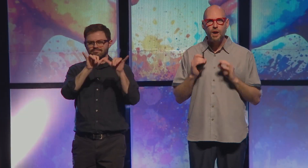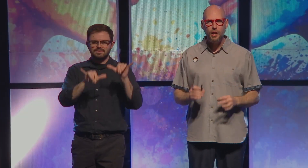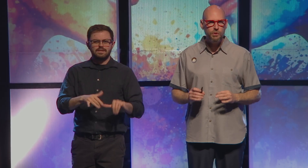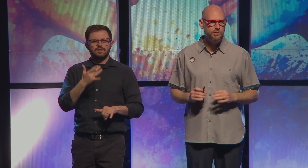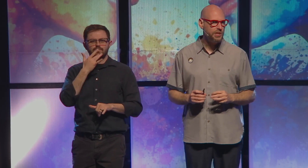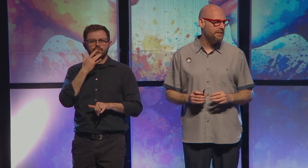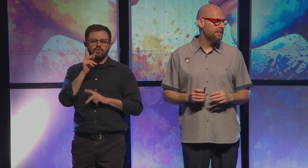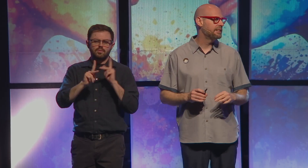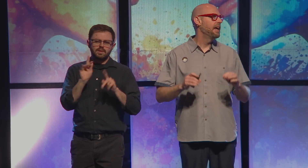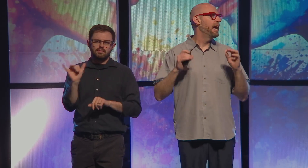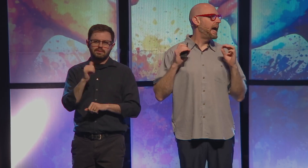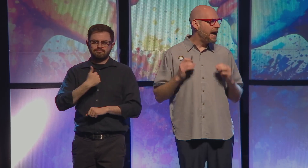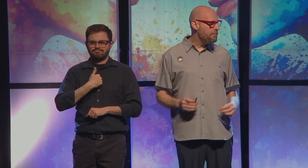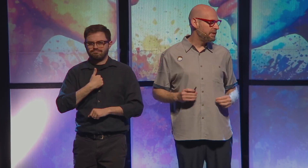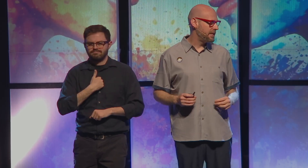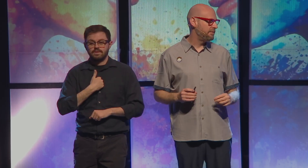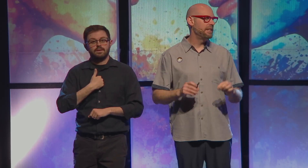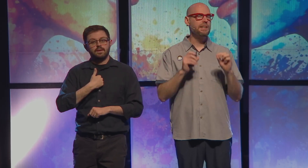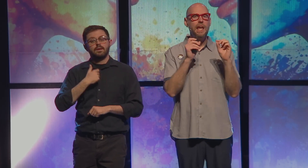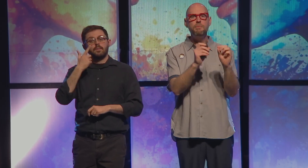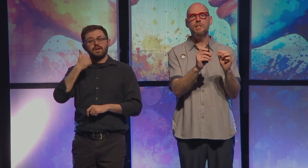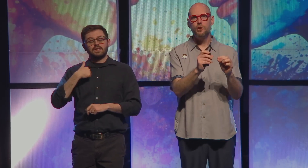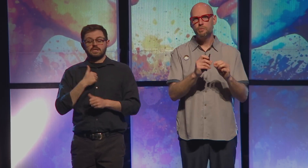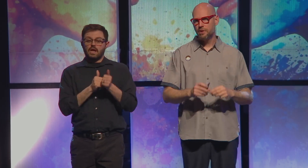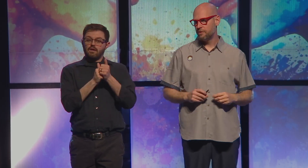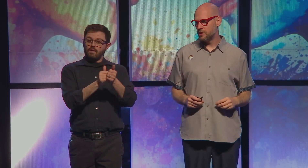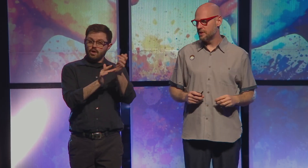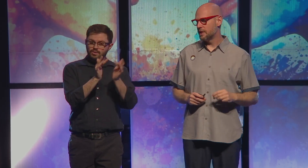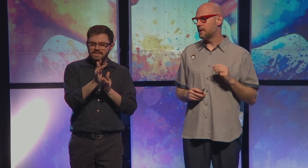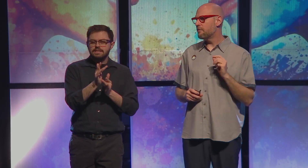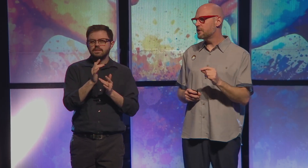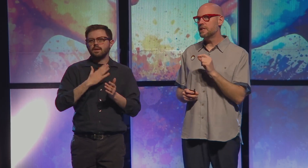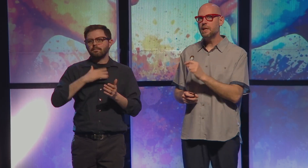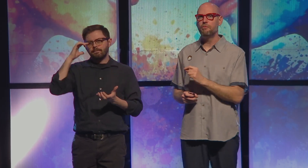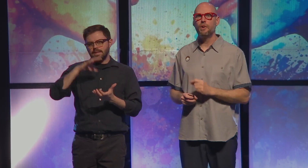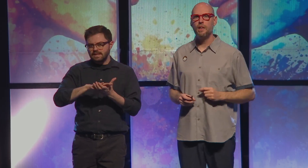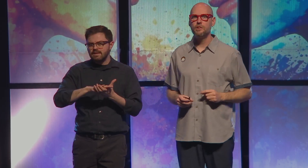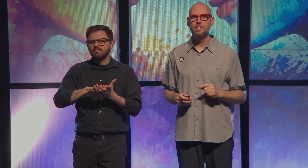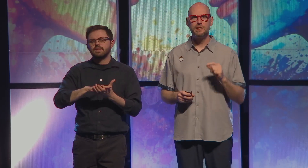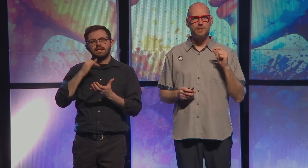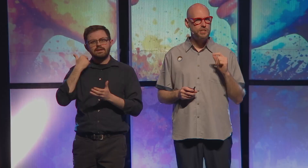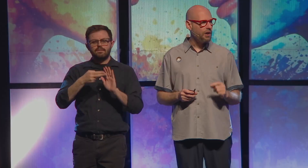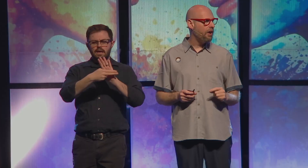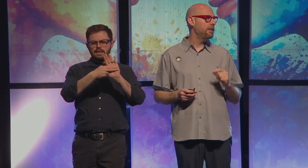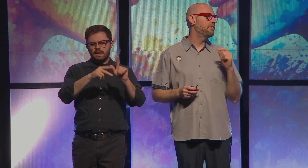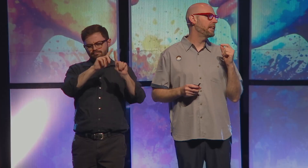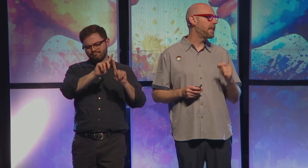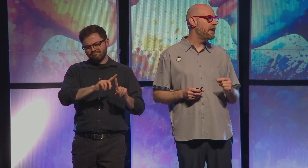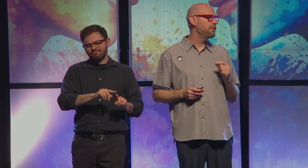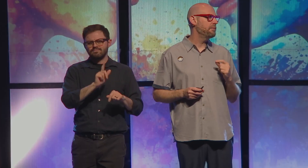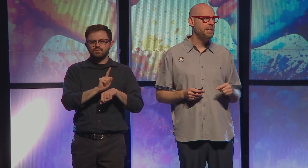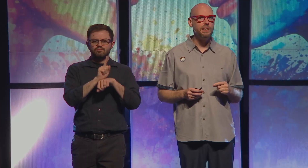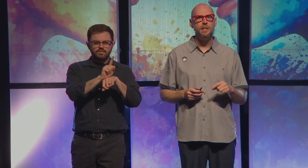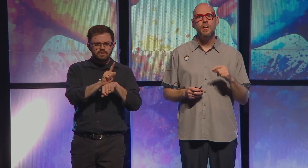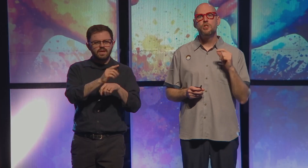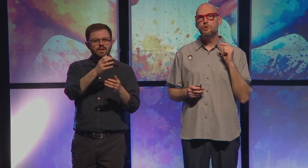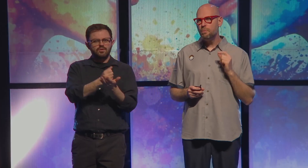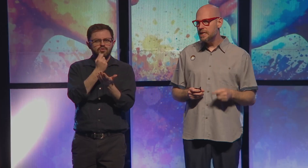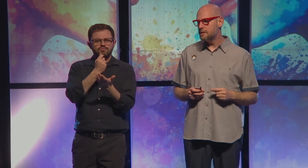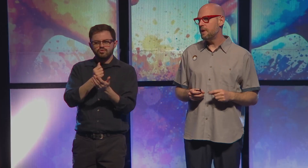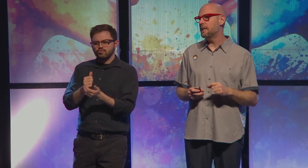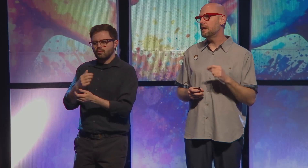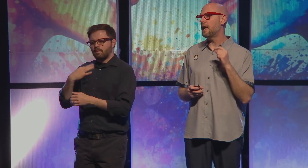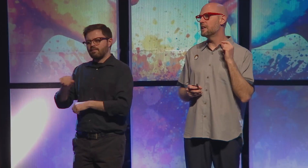as a follower of Jesus, I believe that naming those privileges and leveraging them for others is the start of a life committed